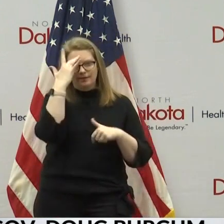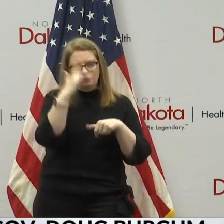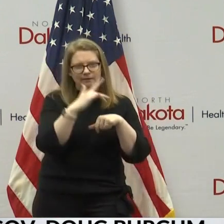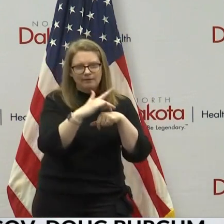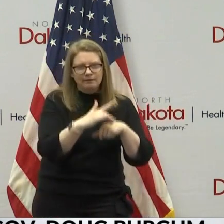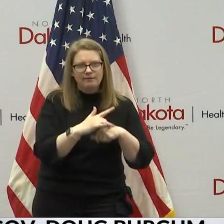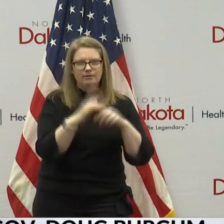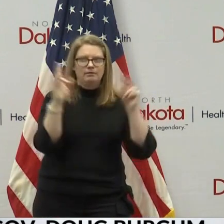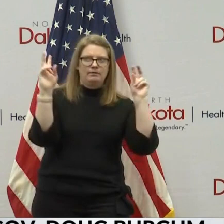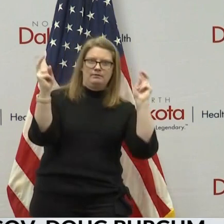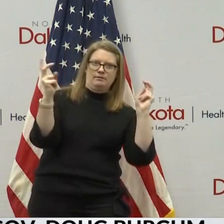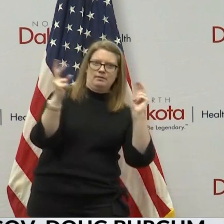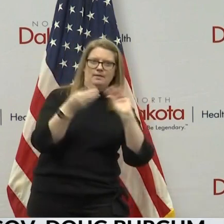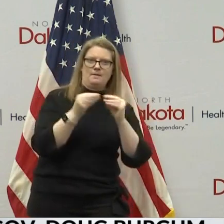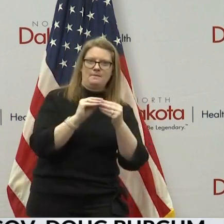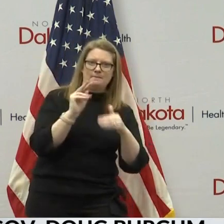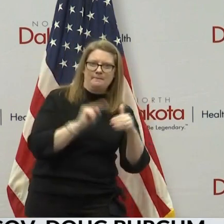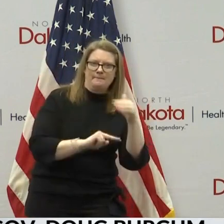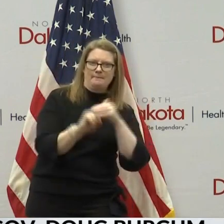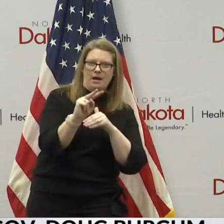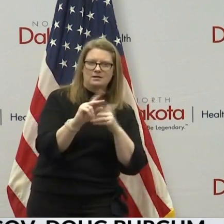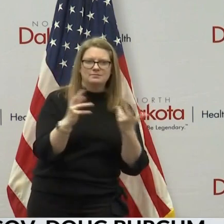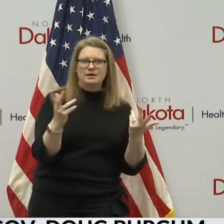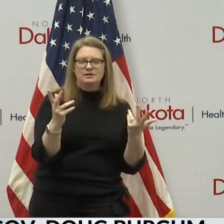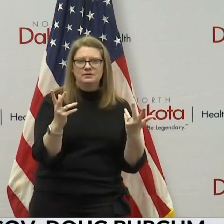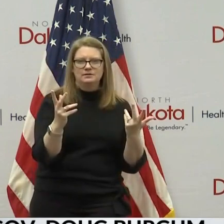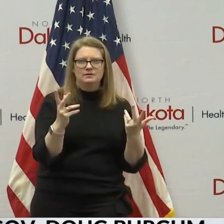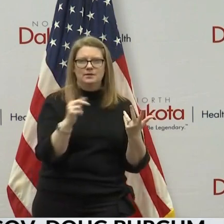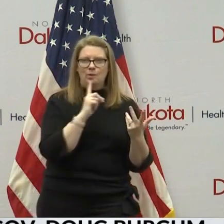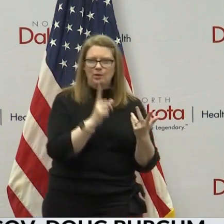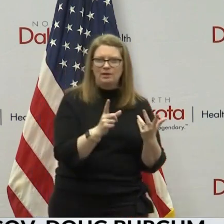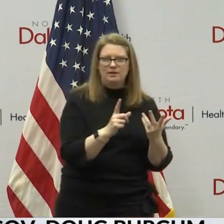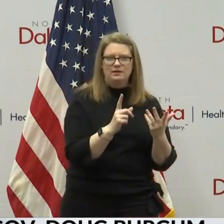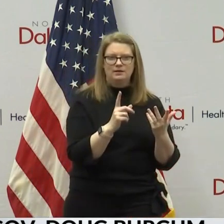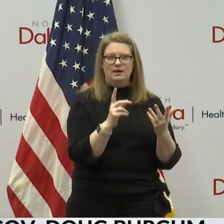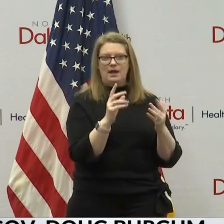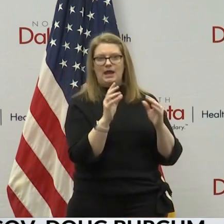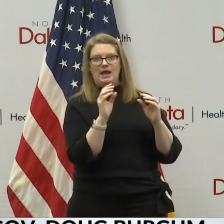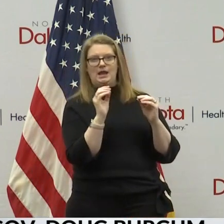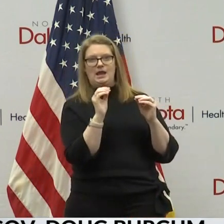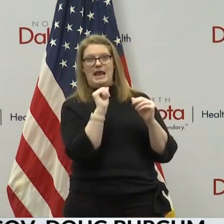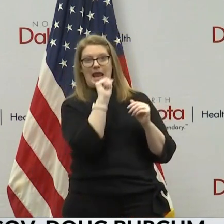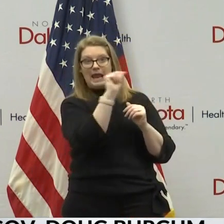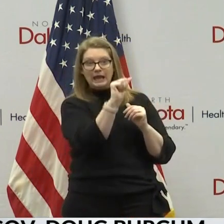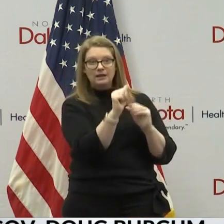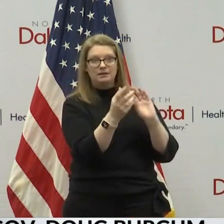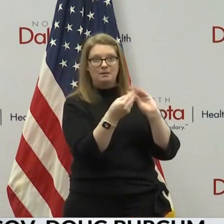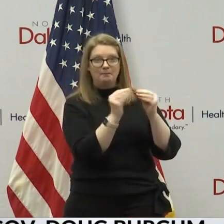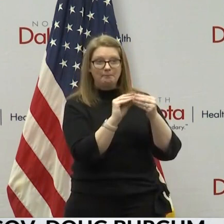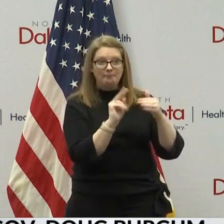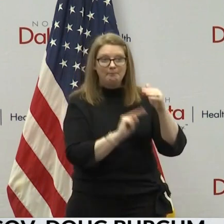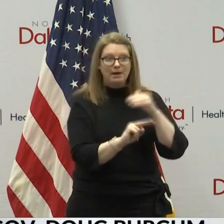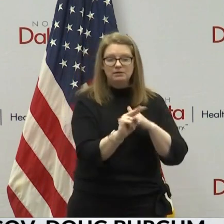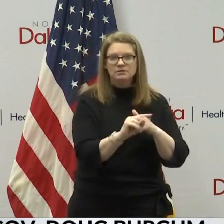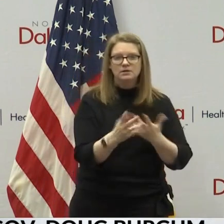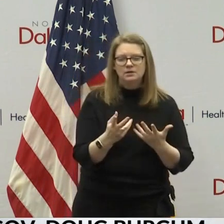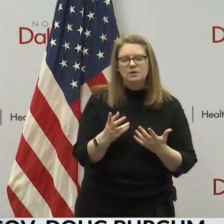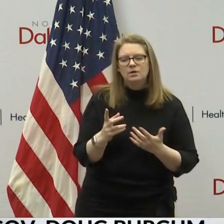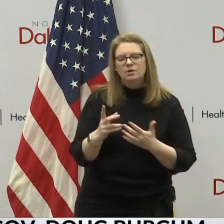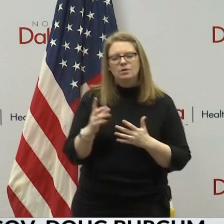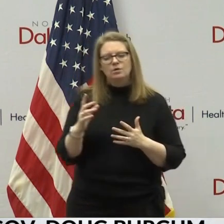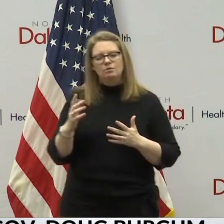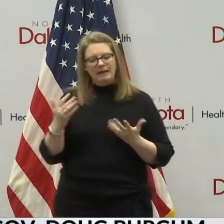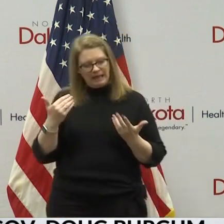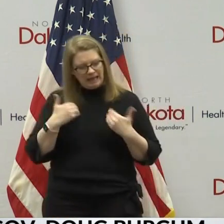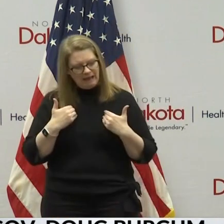the model, but there is no such thing as a model. We'll have a sophisticated model